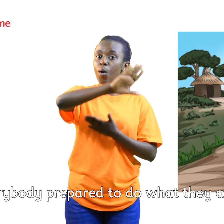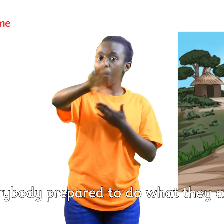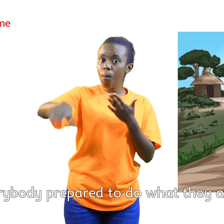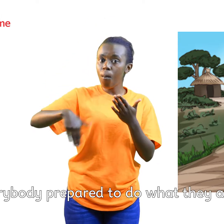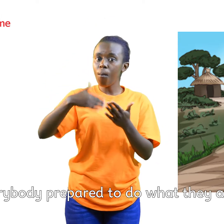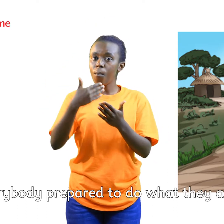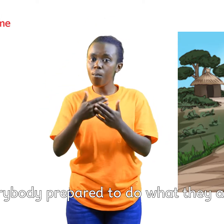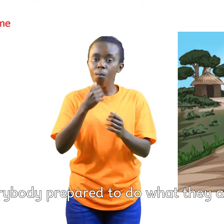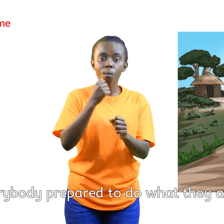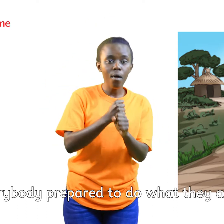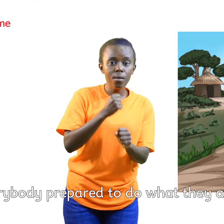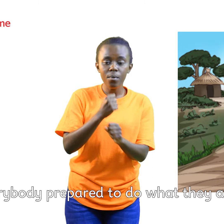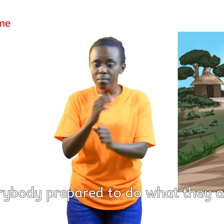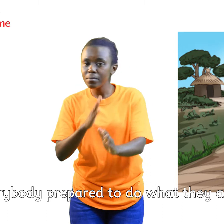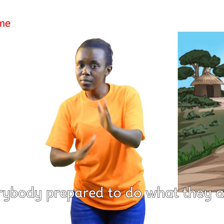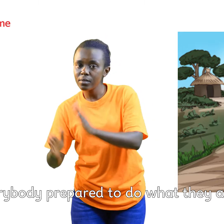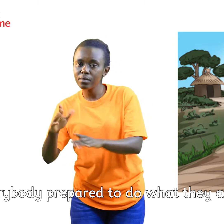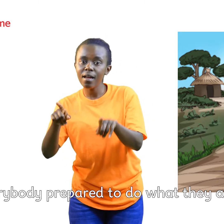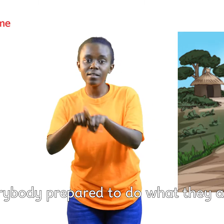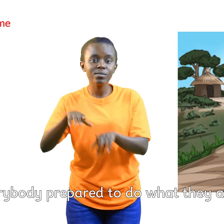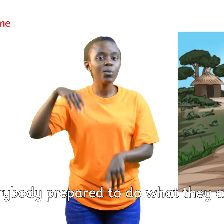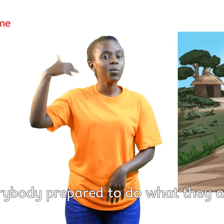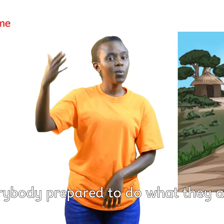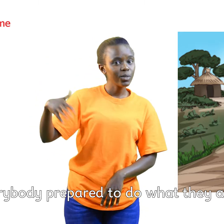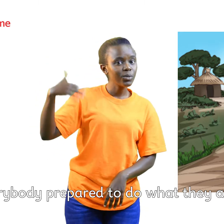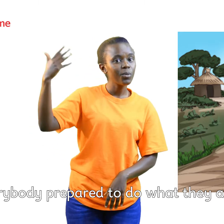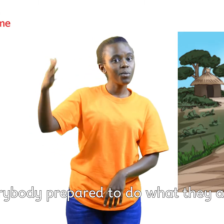Everybody prepared to do what they always did.